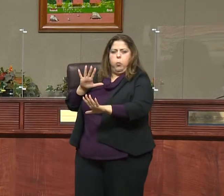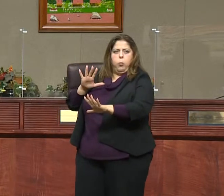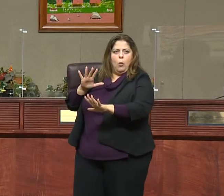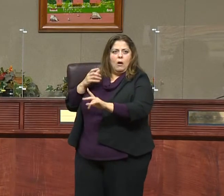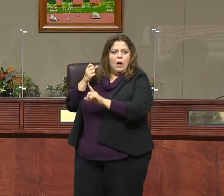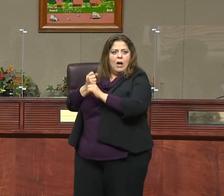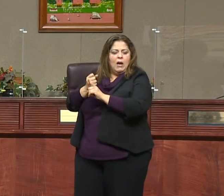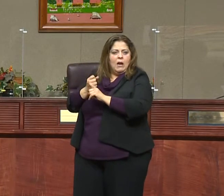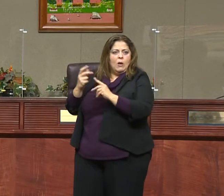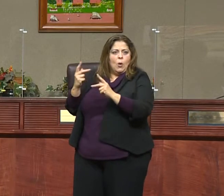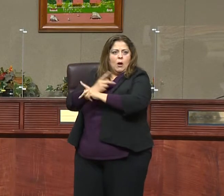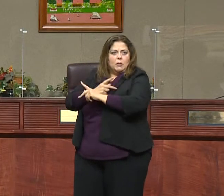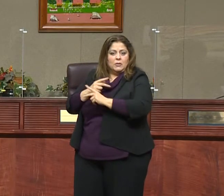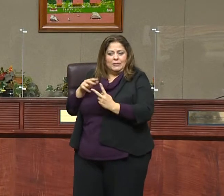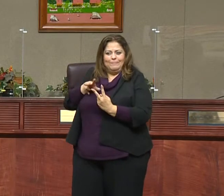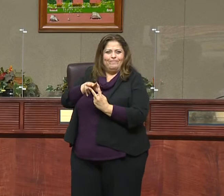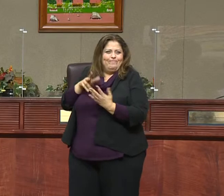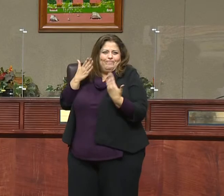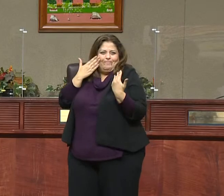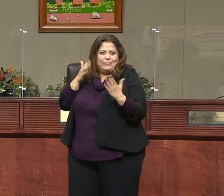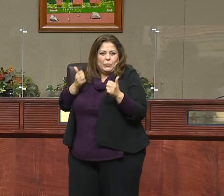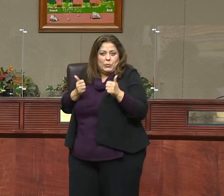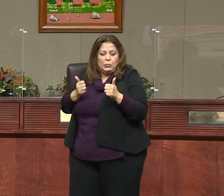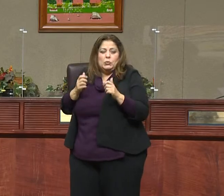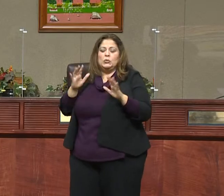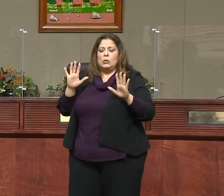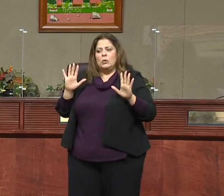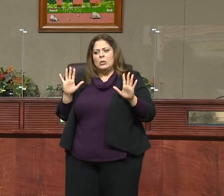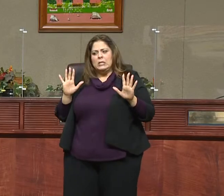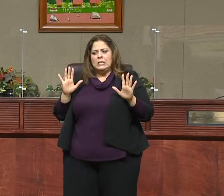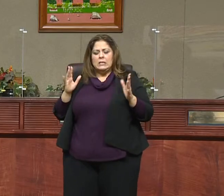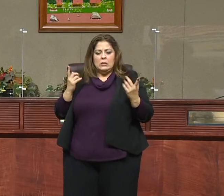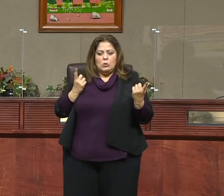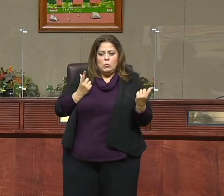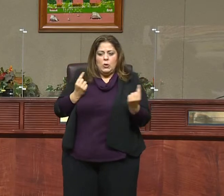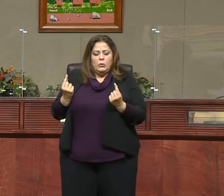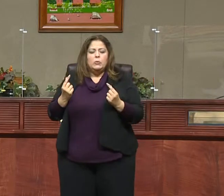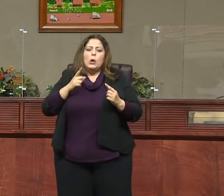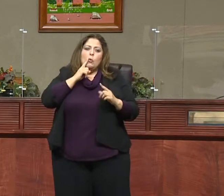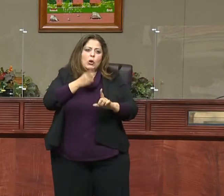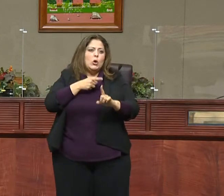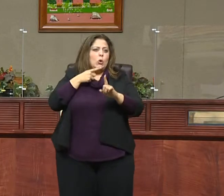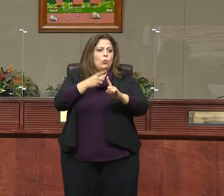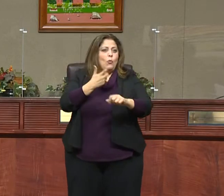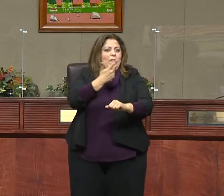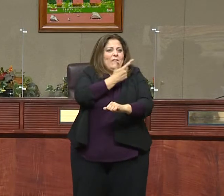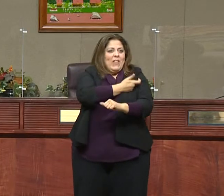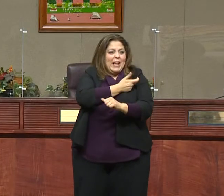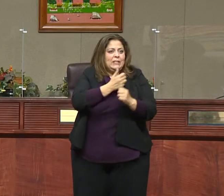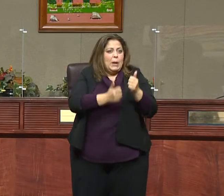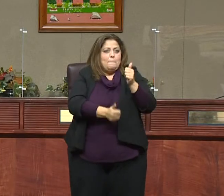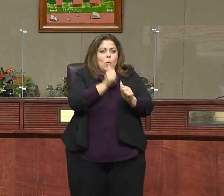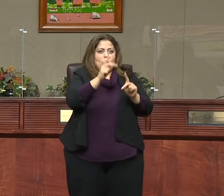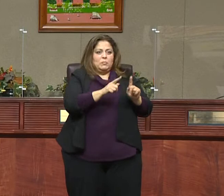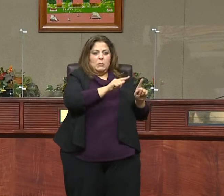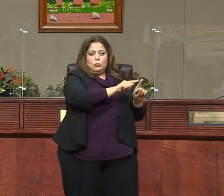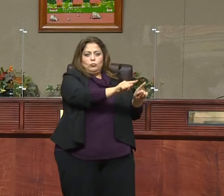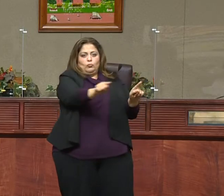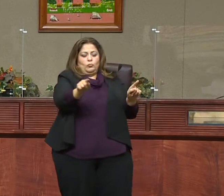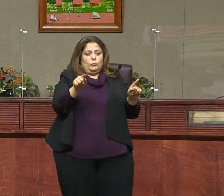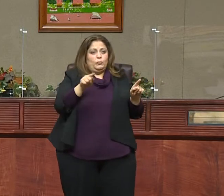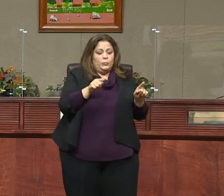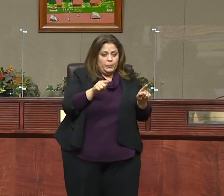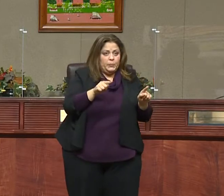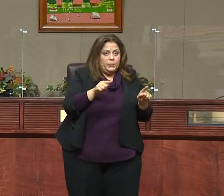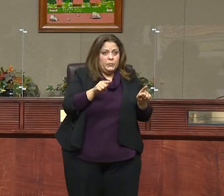we're hoping for is to increase the vaccinations to reduce the number of infections. Mutations will continue to occur as